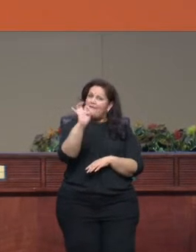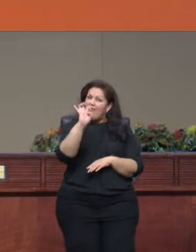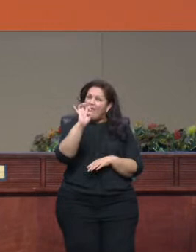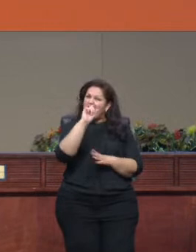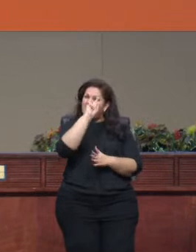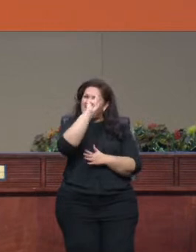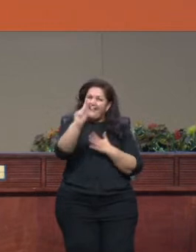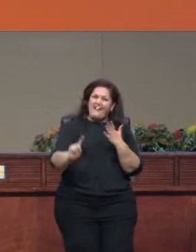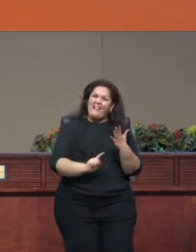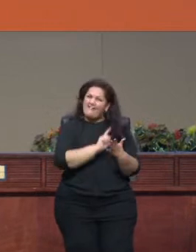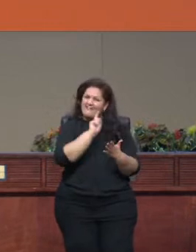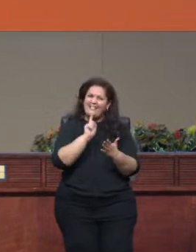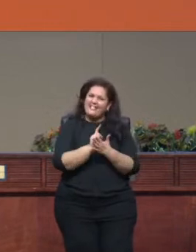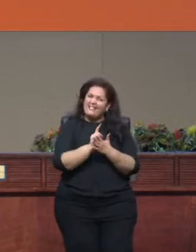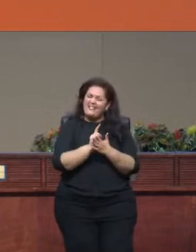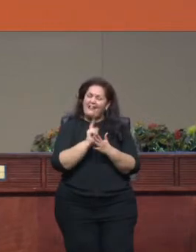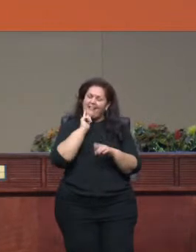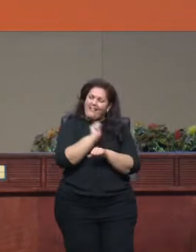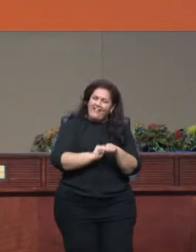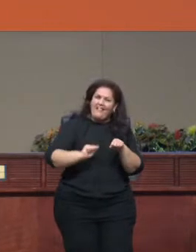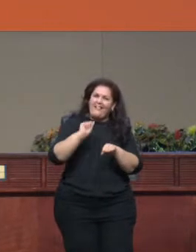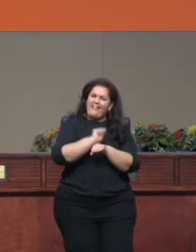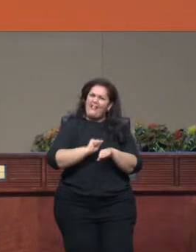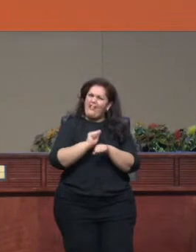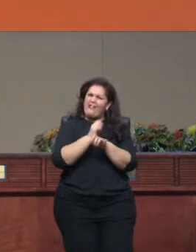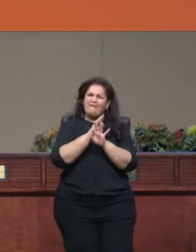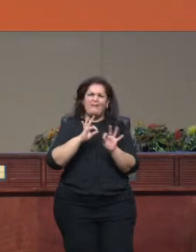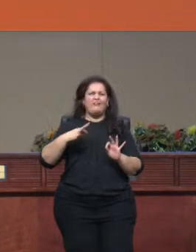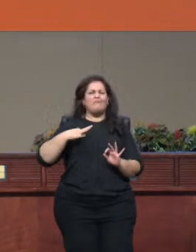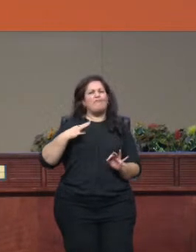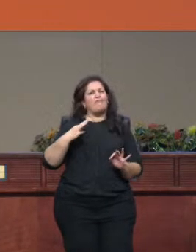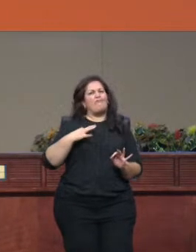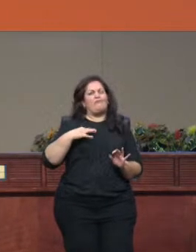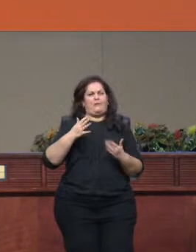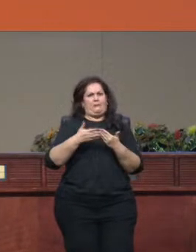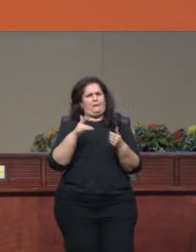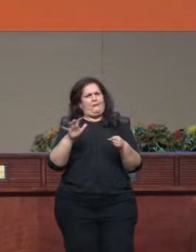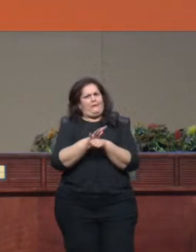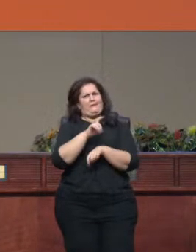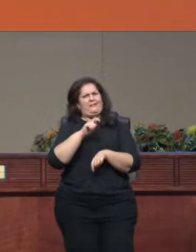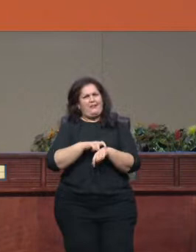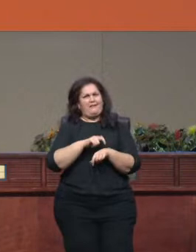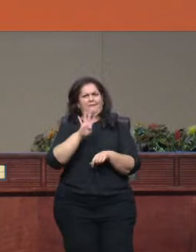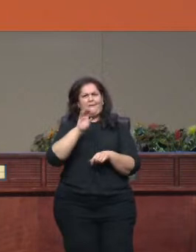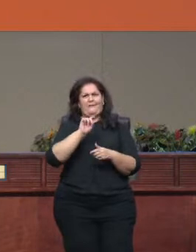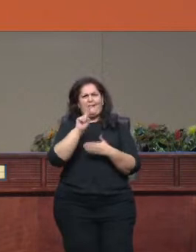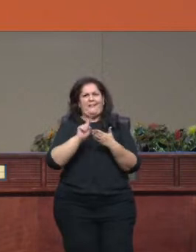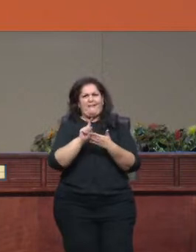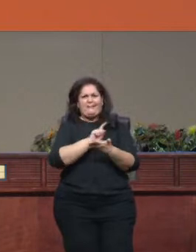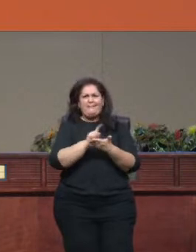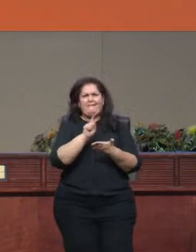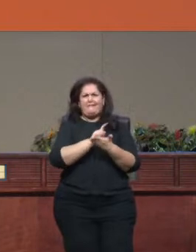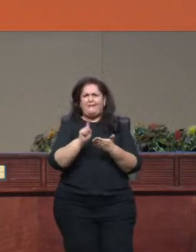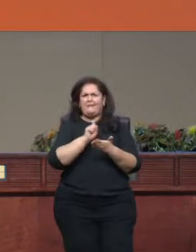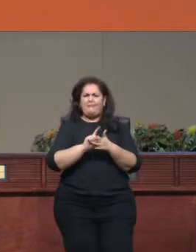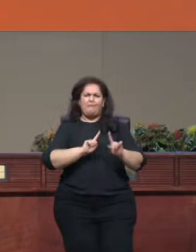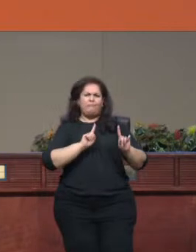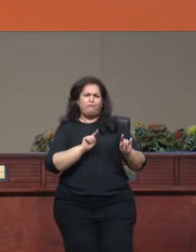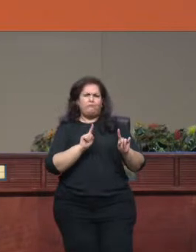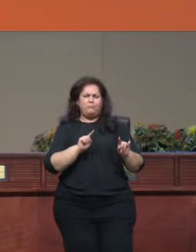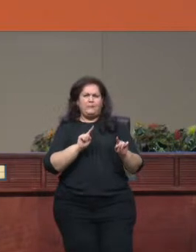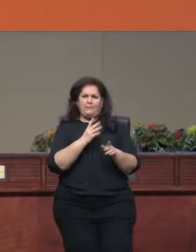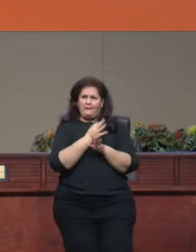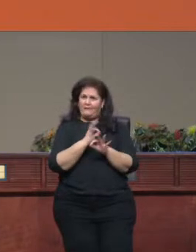400 hours. If he was working full-time, 40 hours a week, That means that he would have worked for free